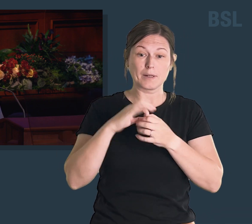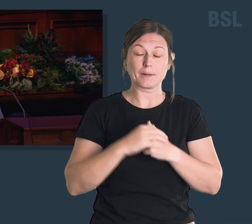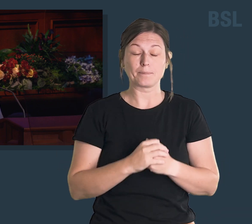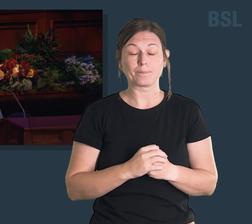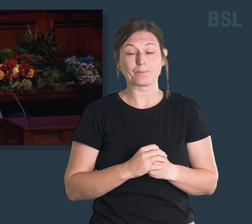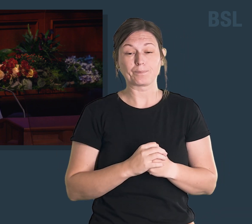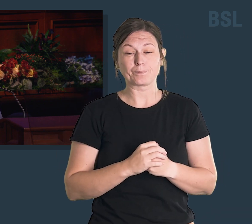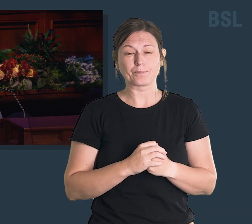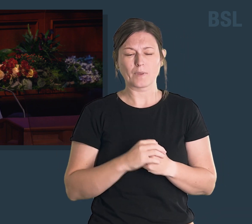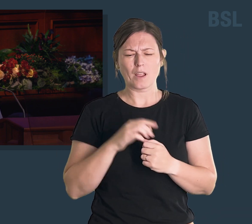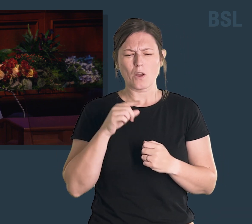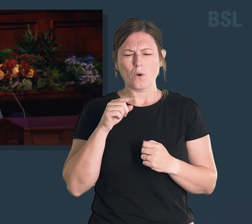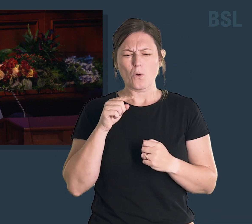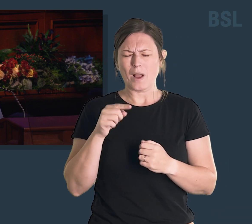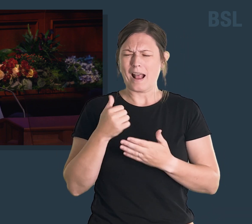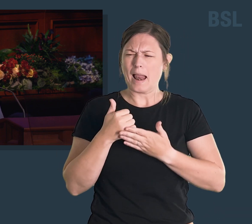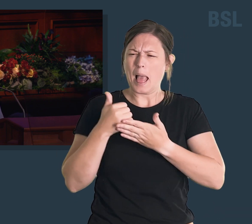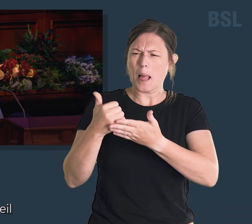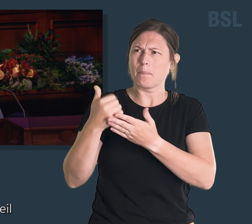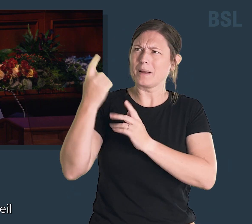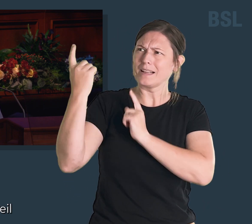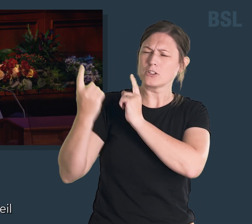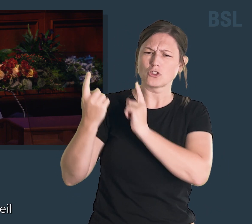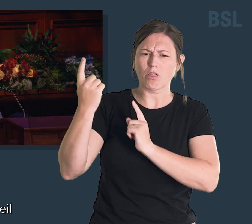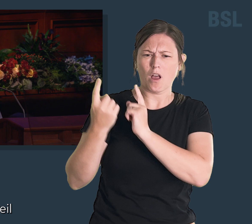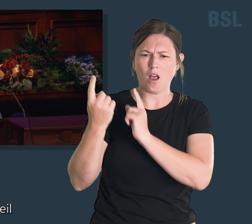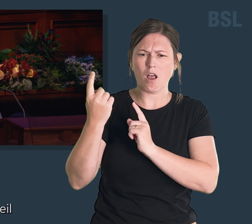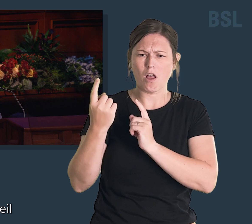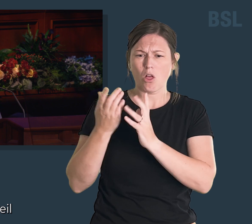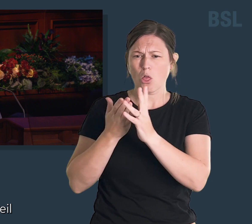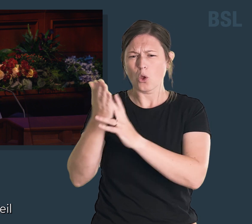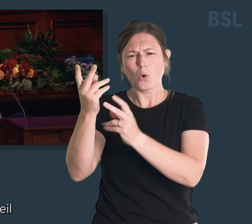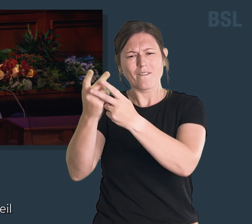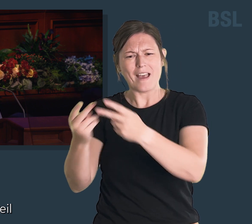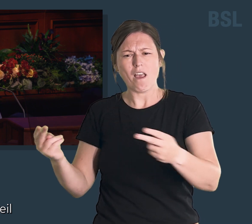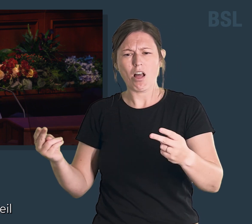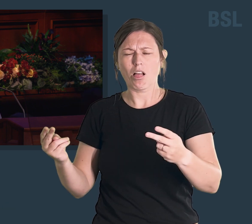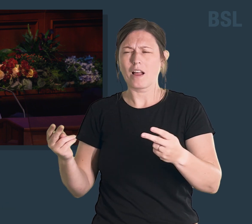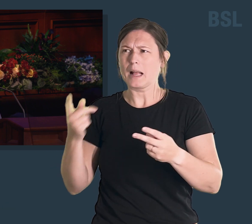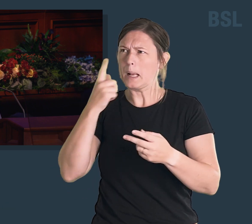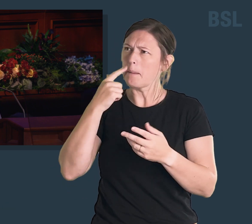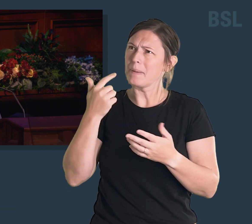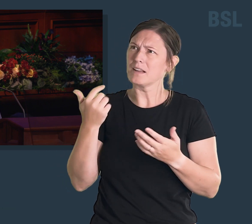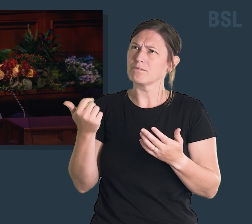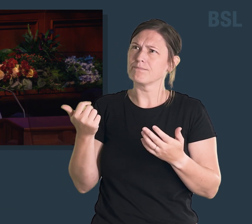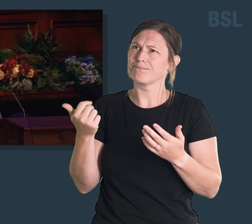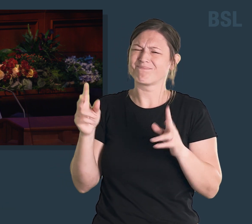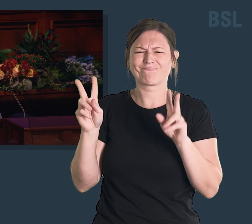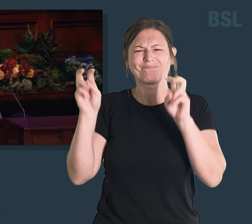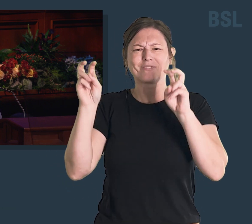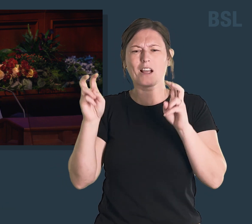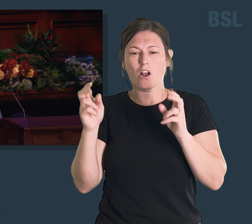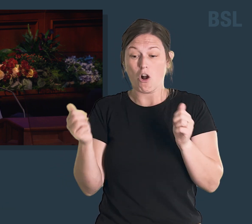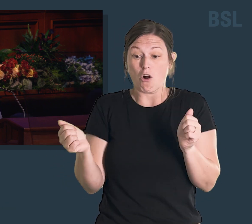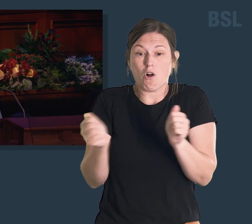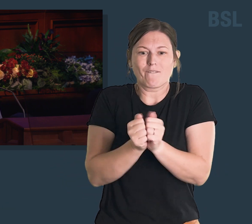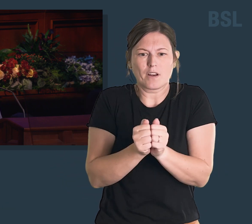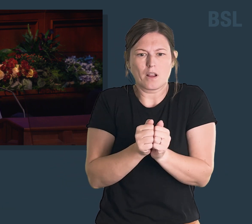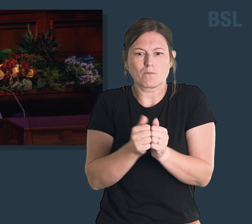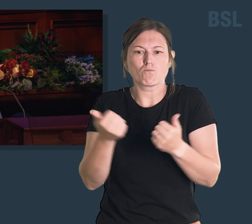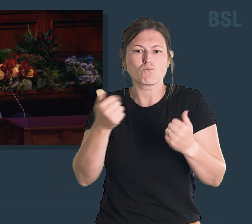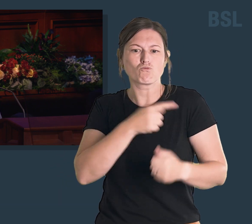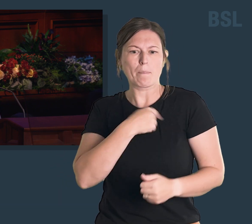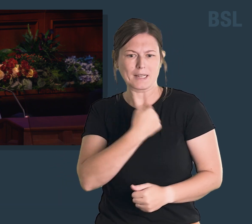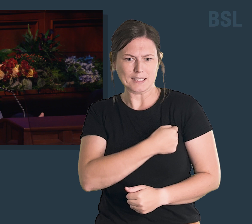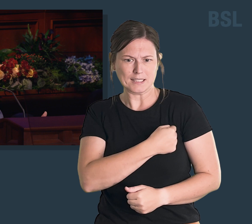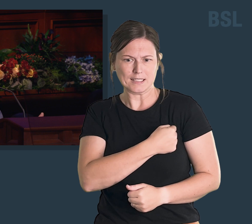in the divine order. The commitment to aid one another across the veil can be classified as a covenant promise,